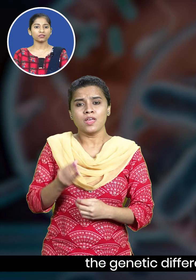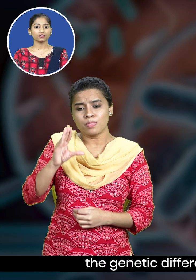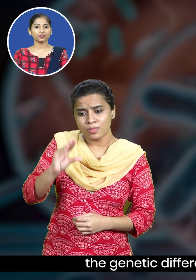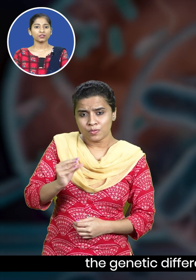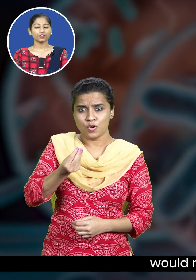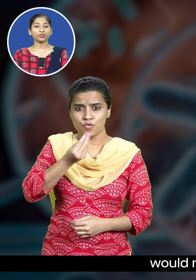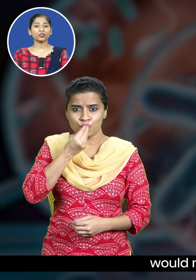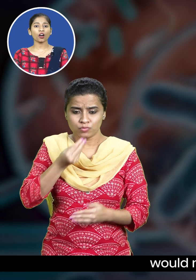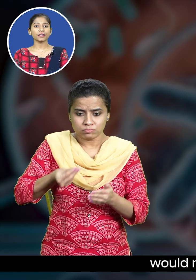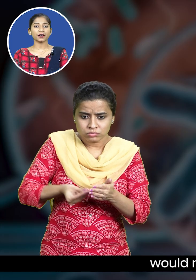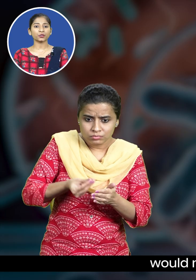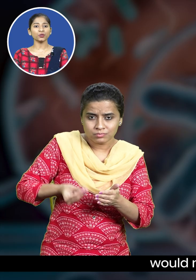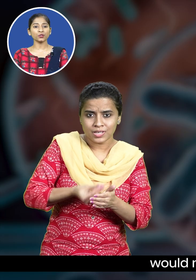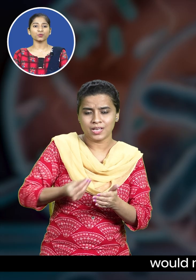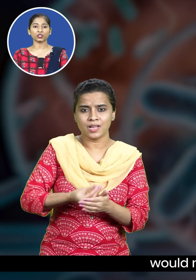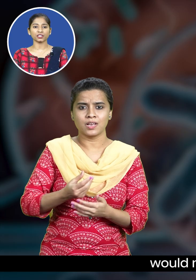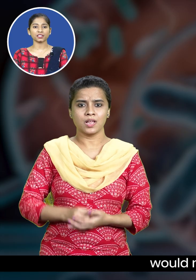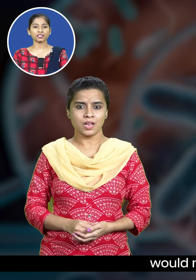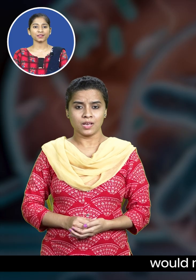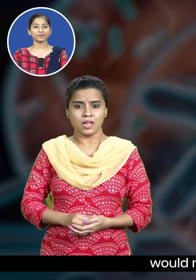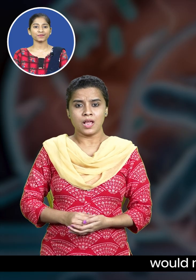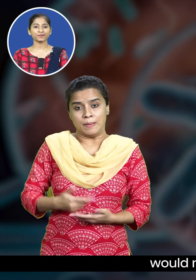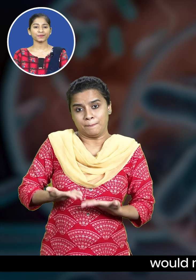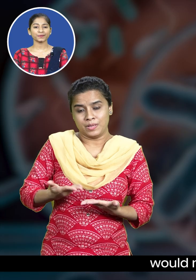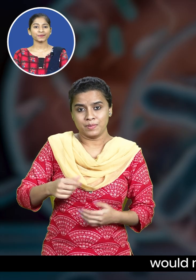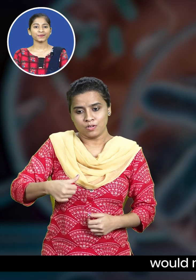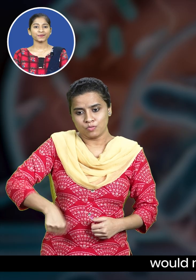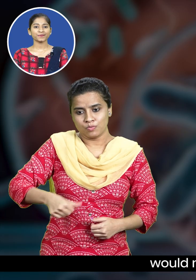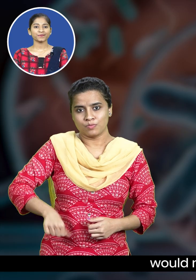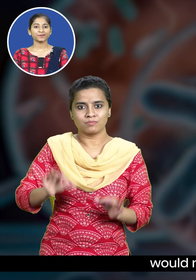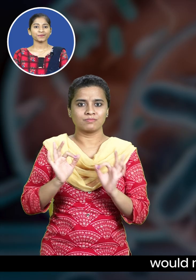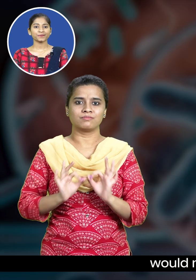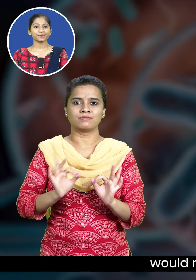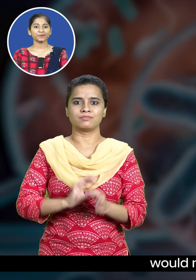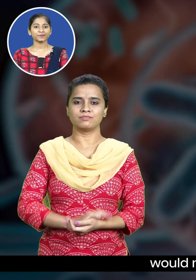alone would not lead to loose motions.